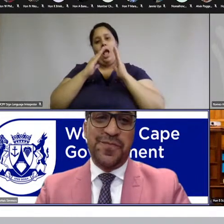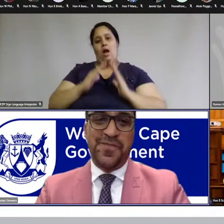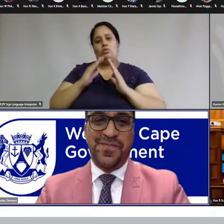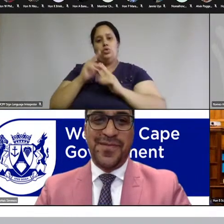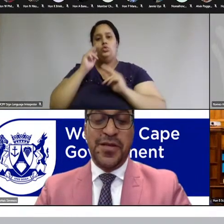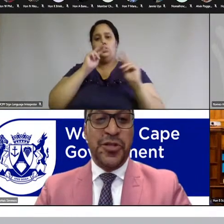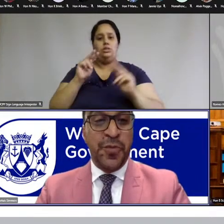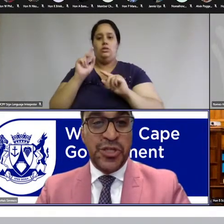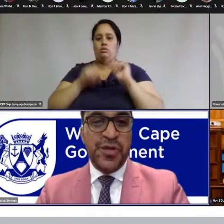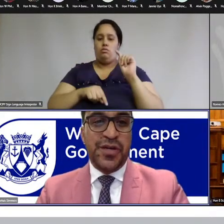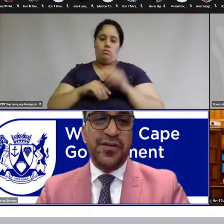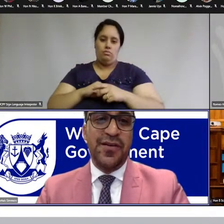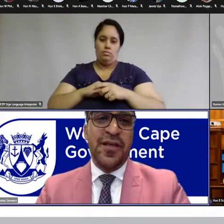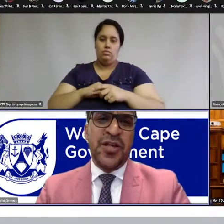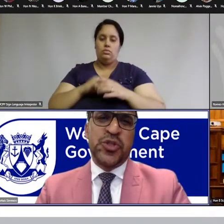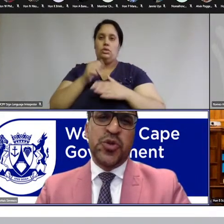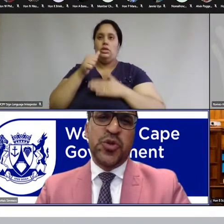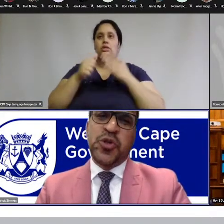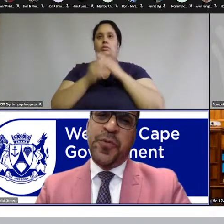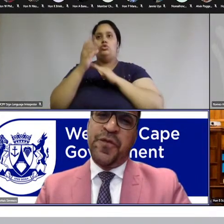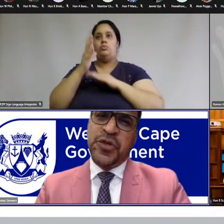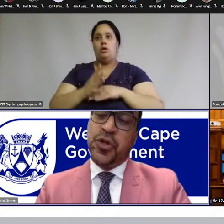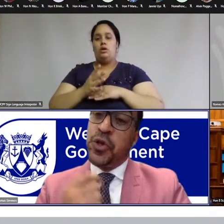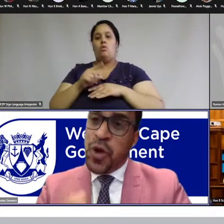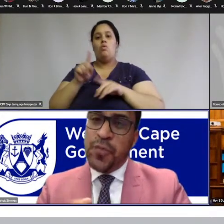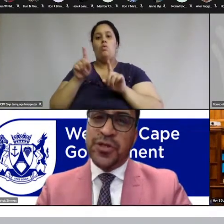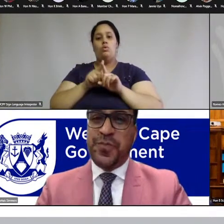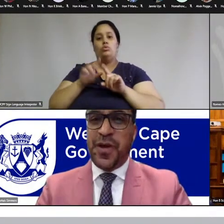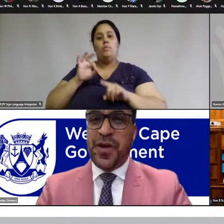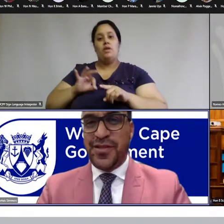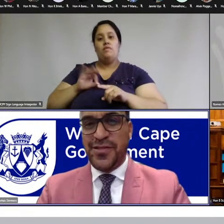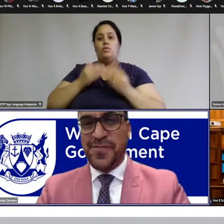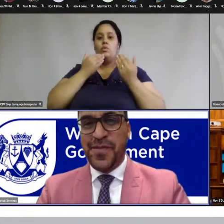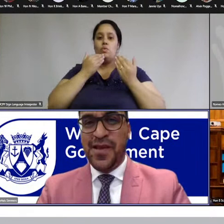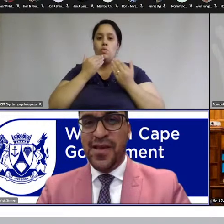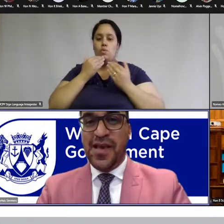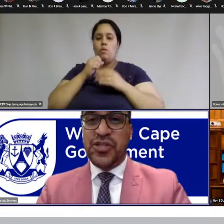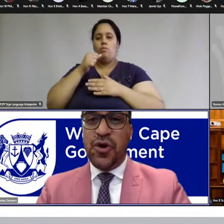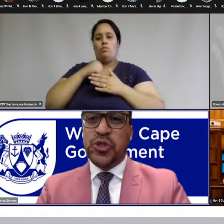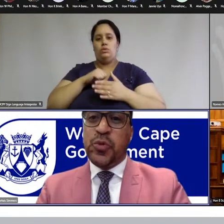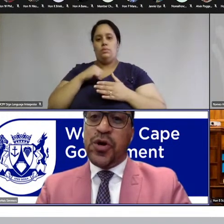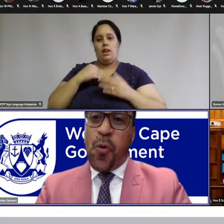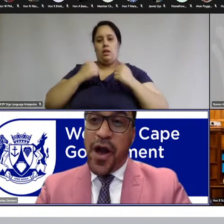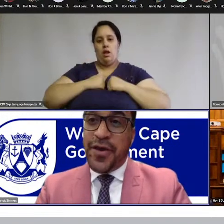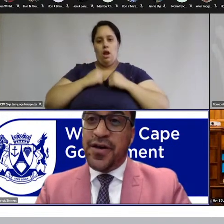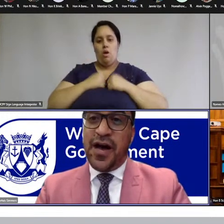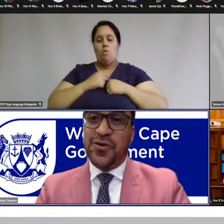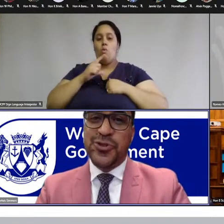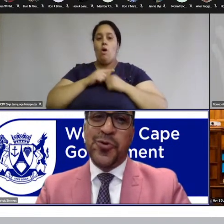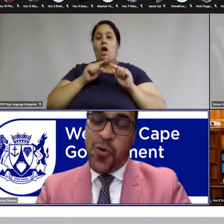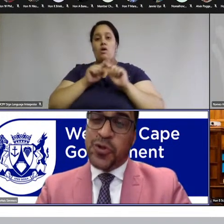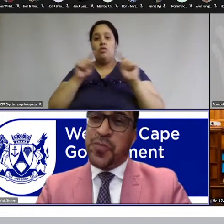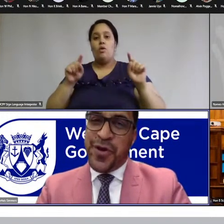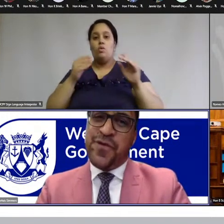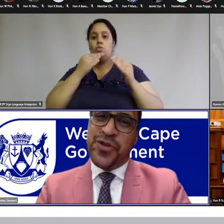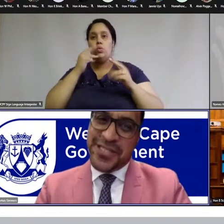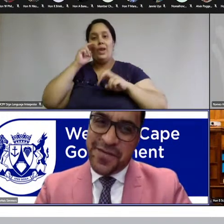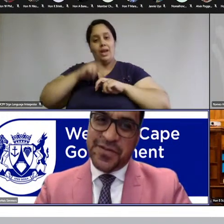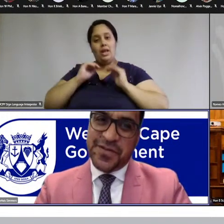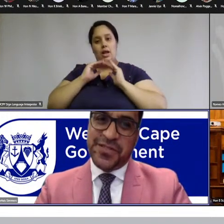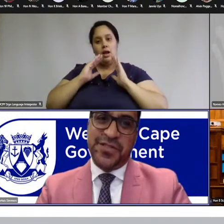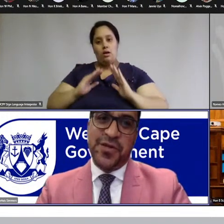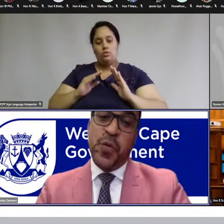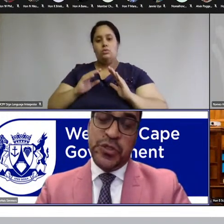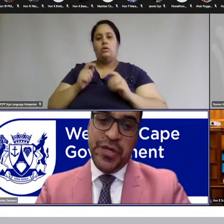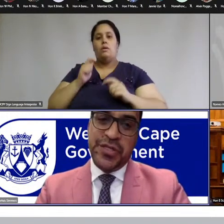see. Deputy Speaker, this is also beneficial to our municipalities, as those who acquire a house also pay for